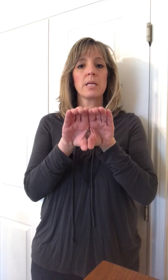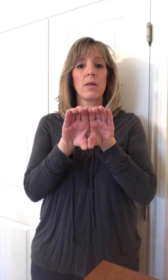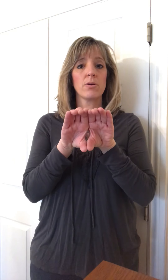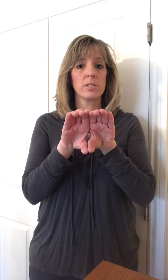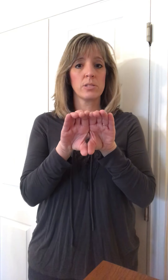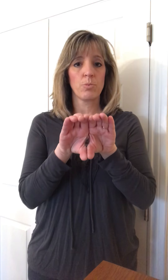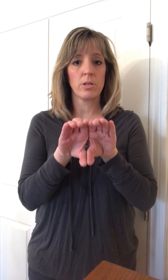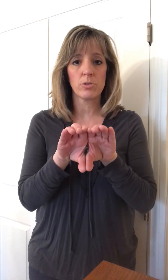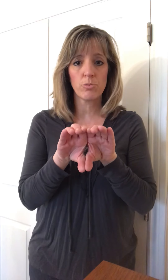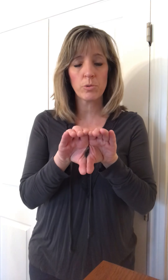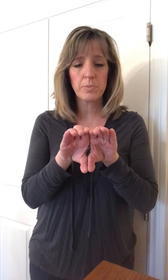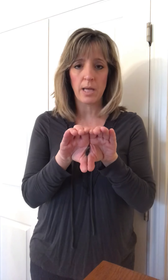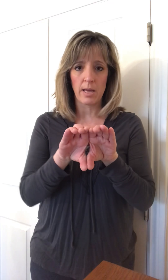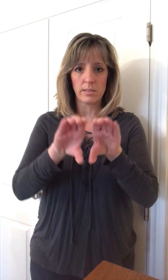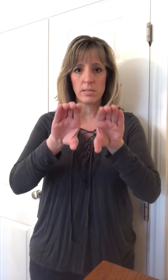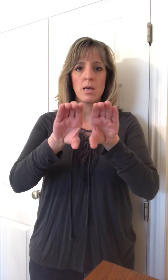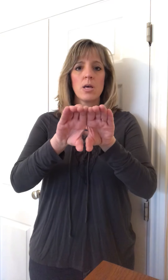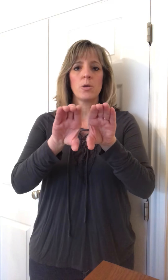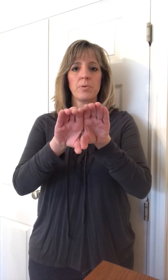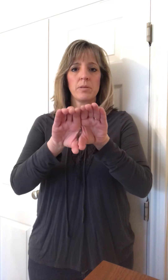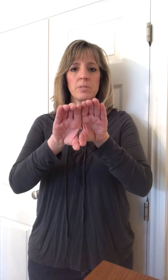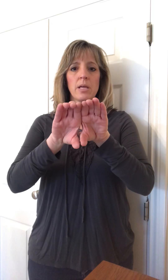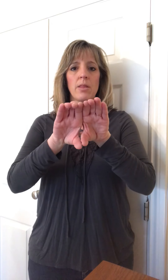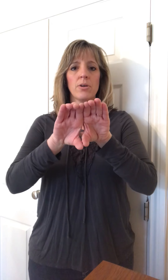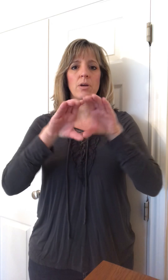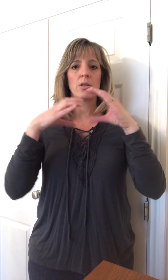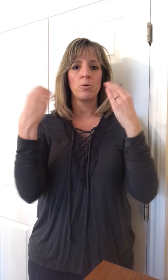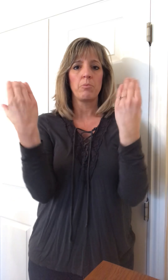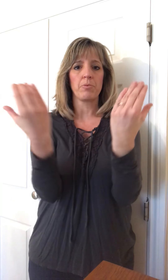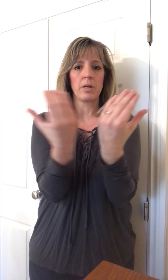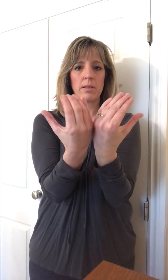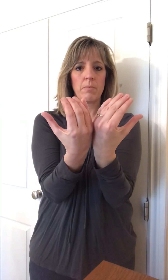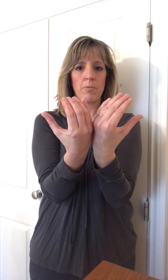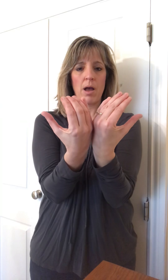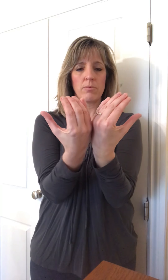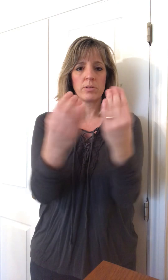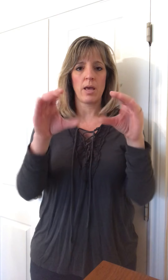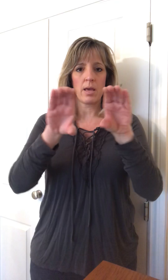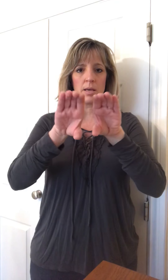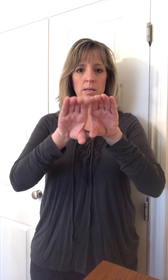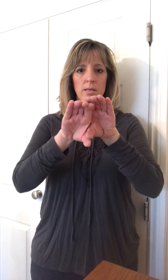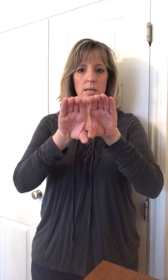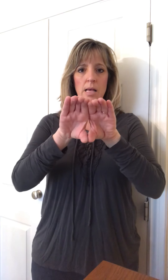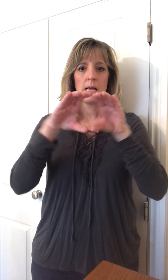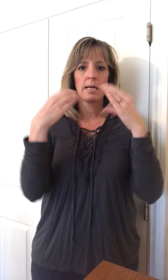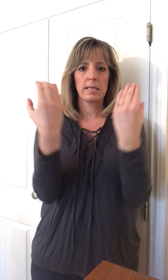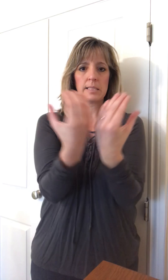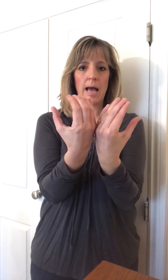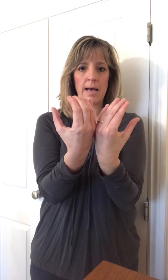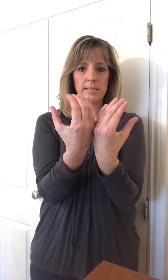together. This is one of those group signs. You put them together and you bring them around, okay?